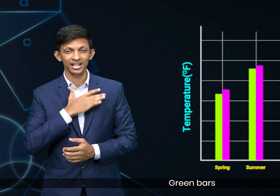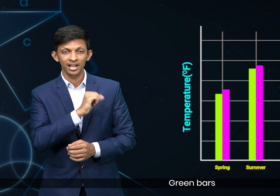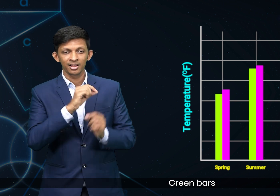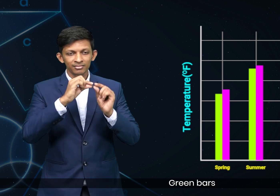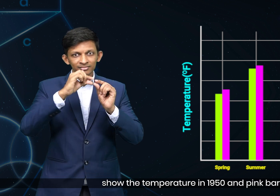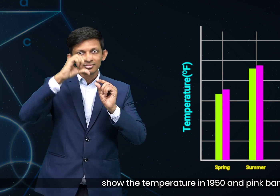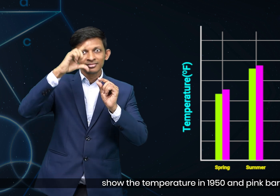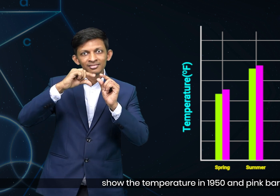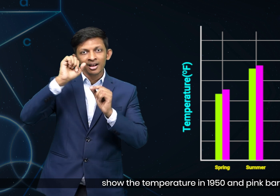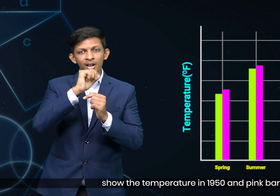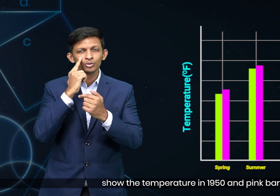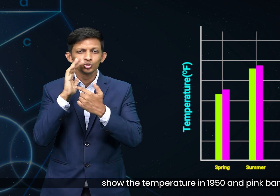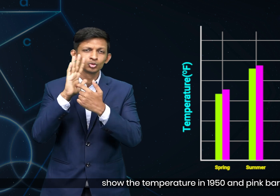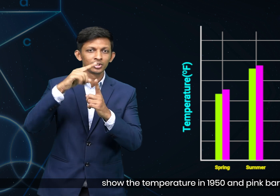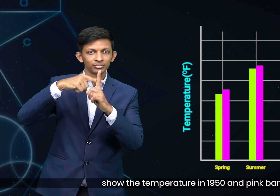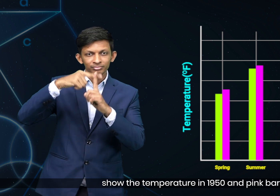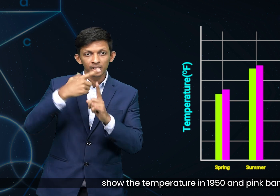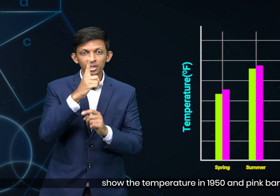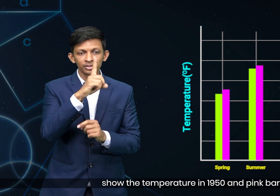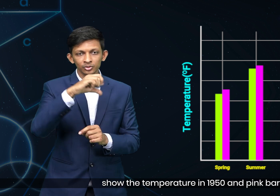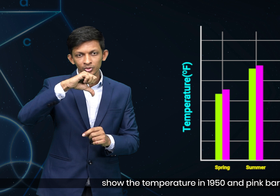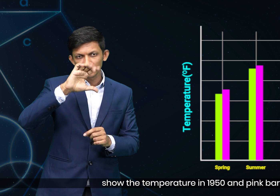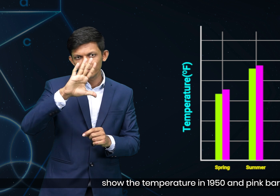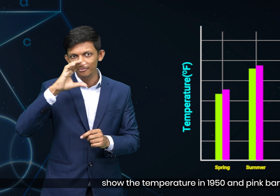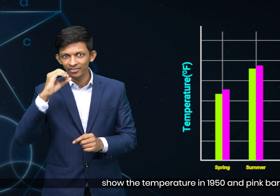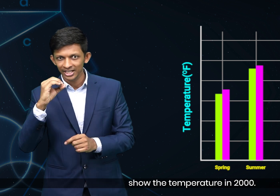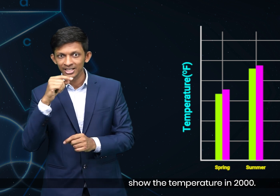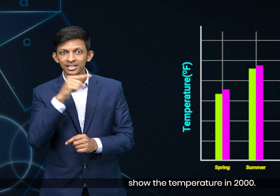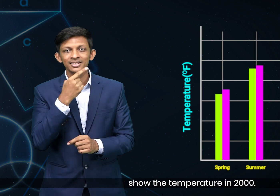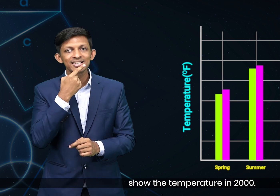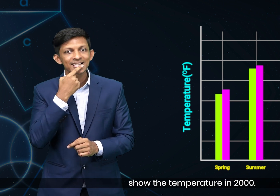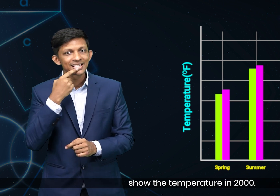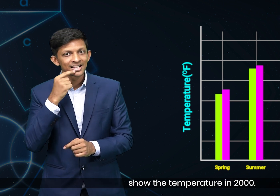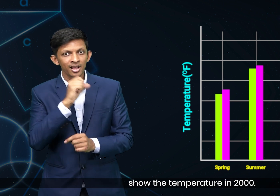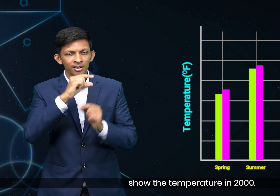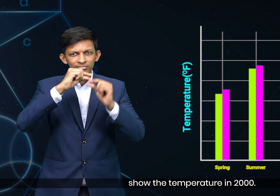Green bars show the temperature in 1950 and pink bars shows the temperature in 2000.